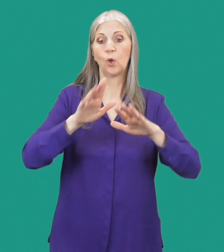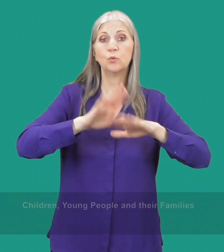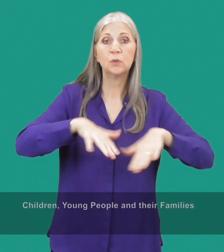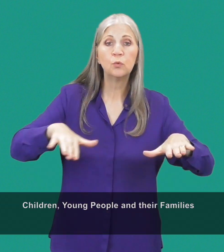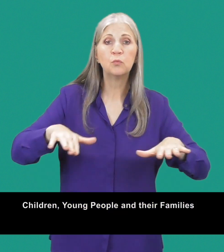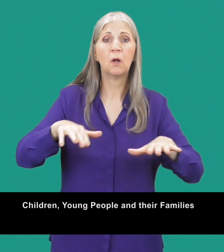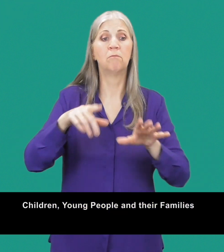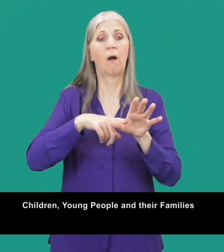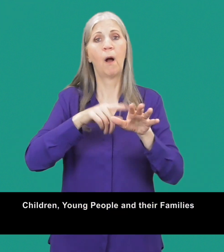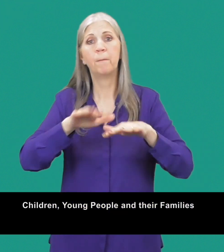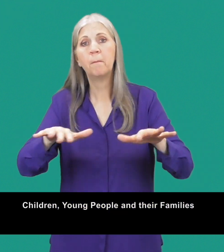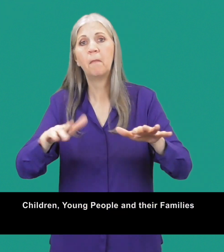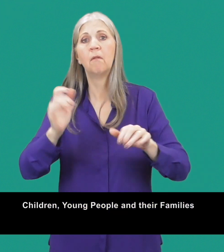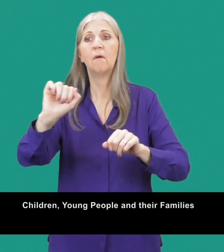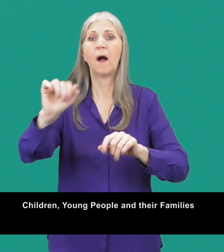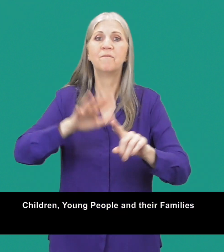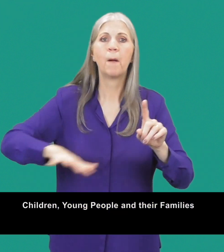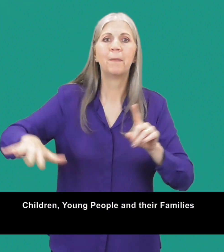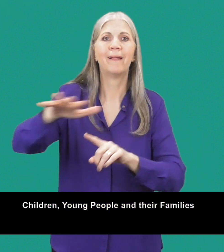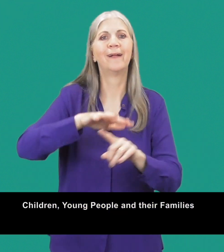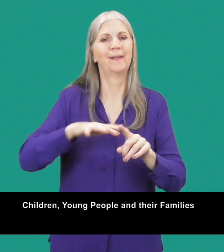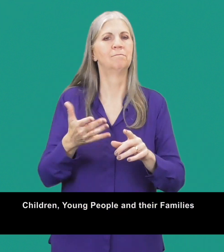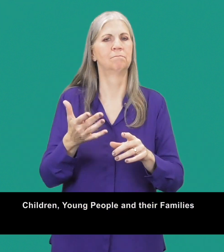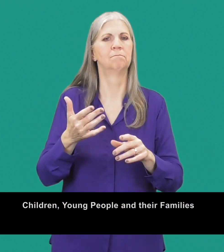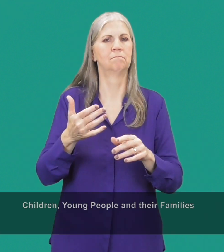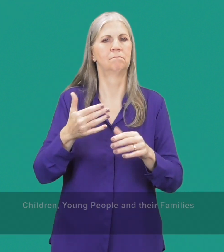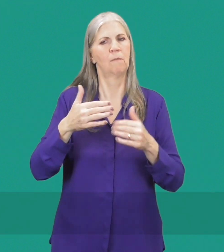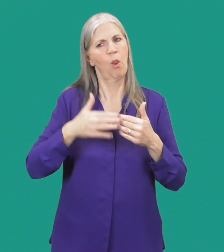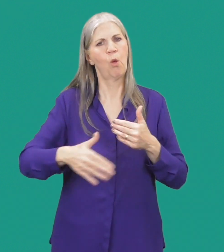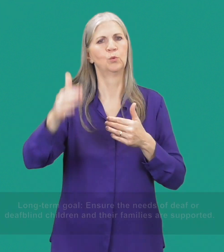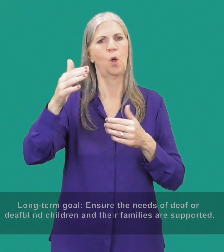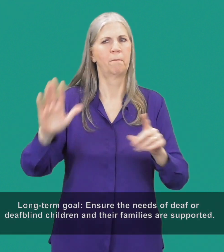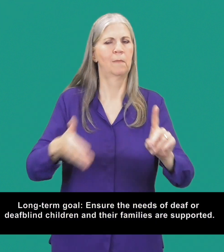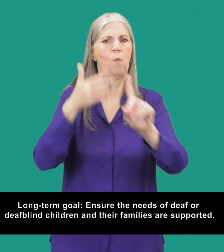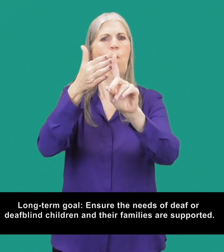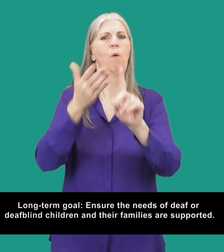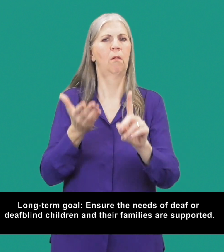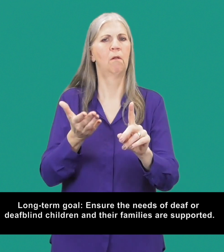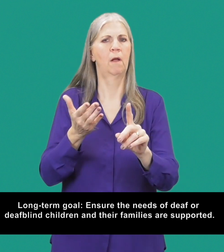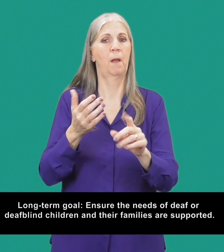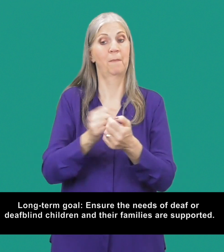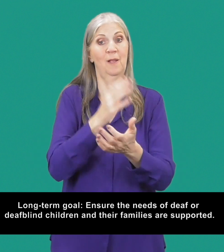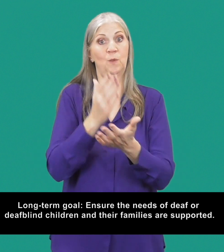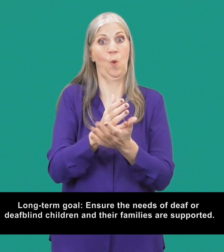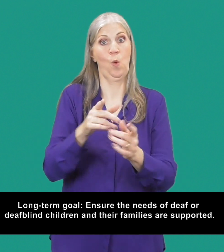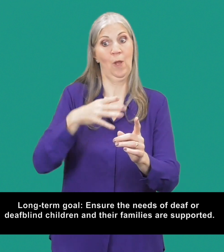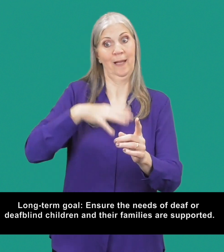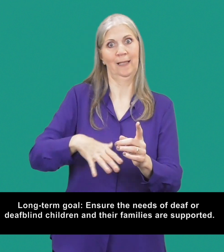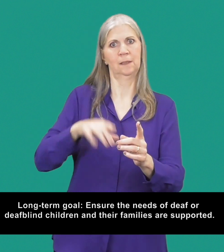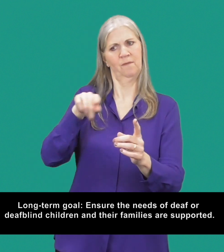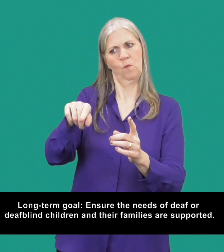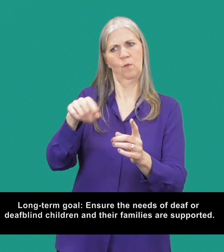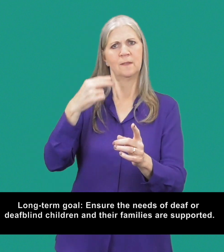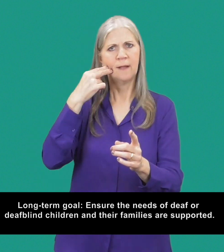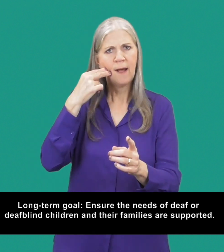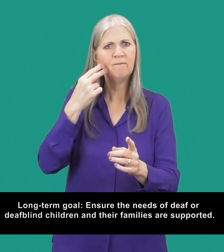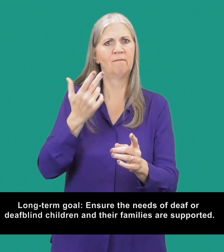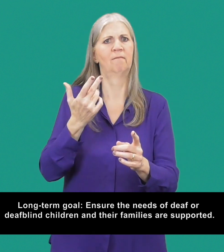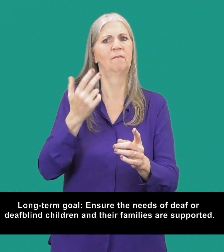Children, young people and their families. Long-term goal: ensure the needs of deaf or deafblind children and their